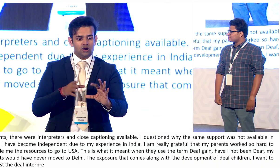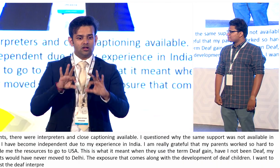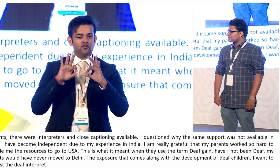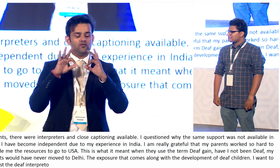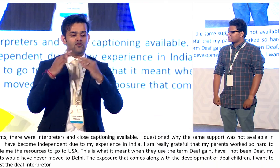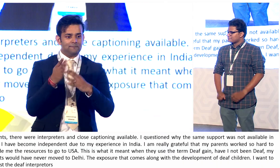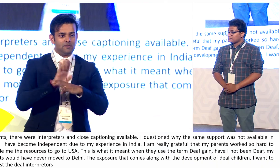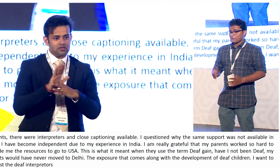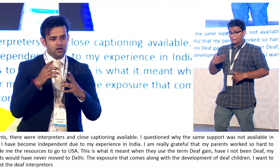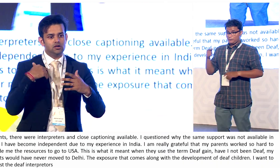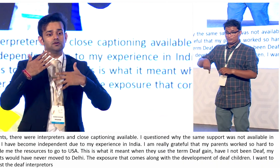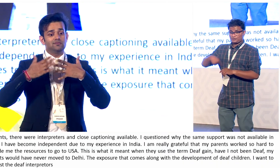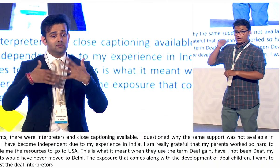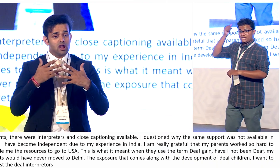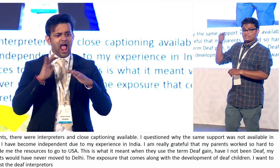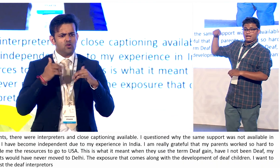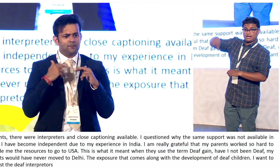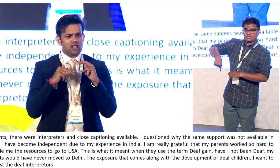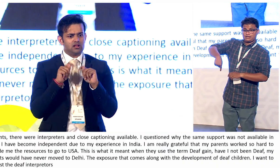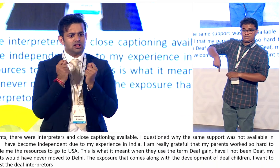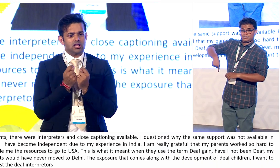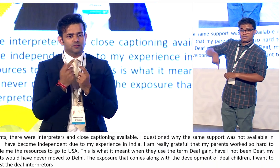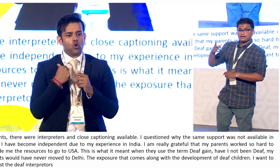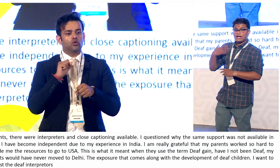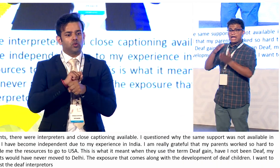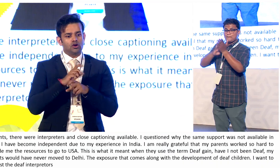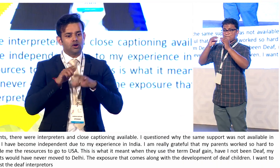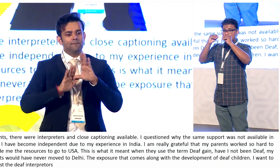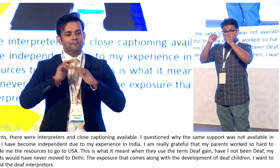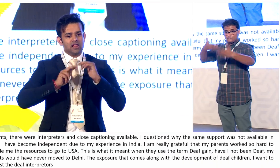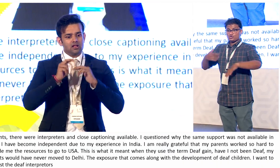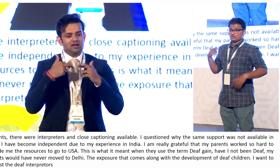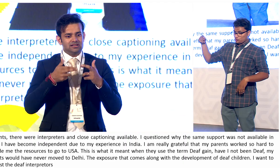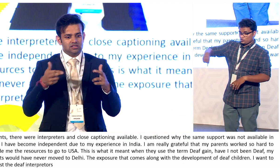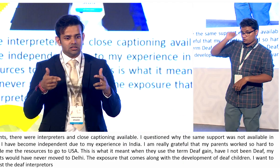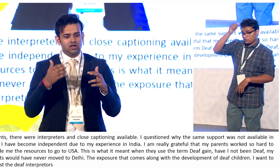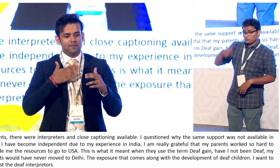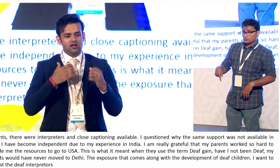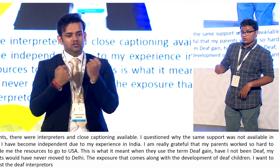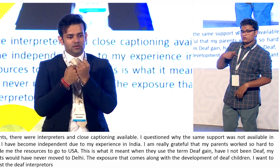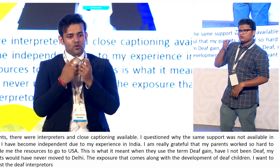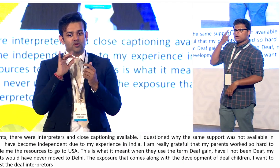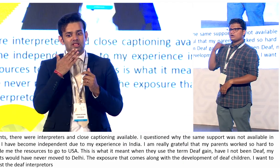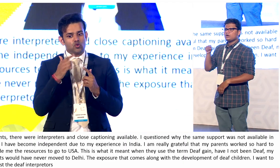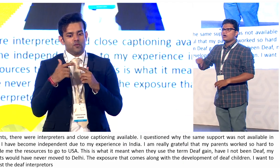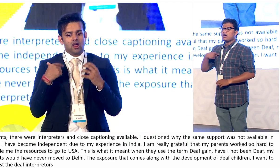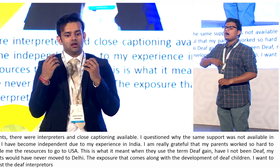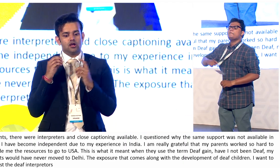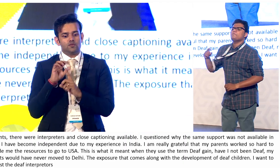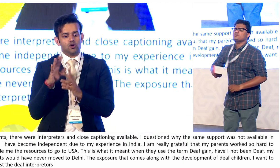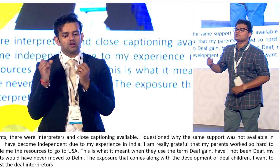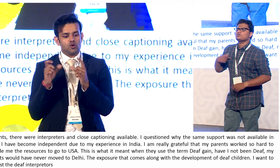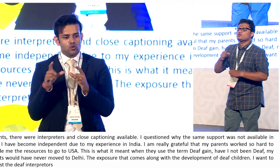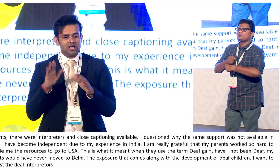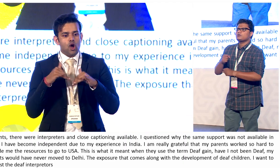When I came back to India after my last MBA, I realized I needed to create